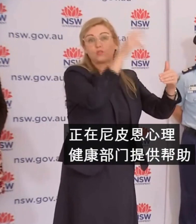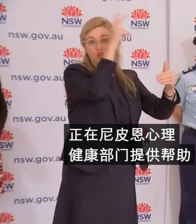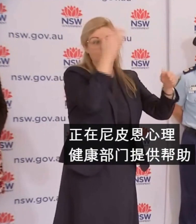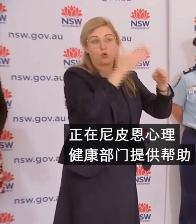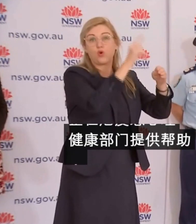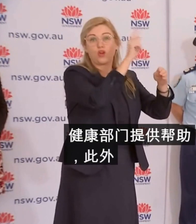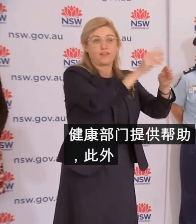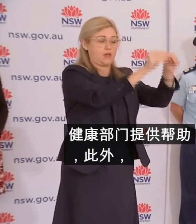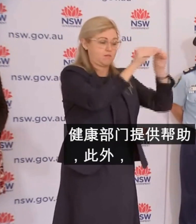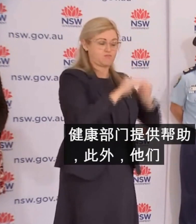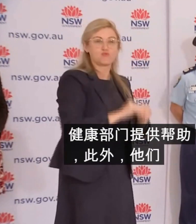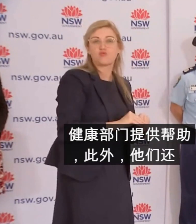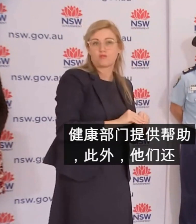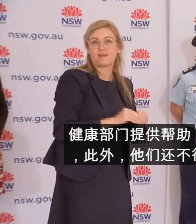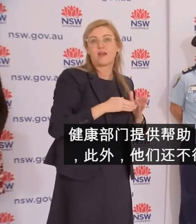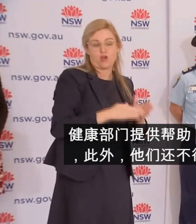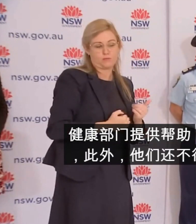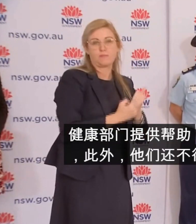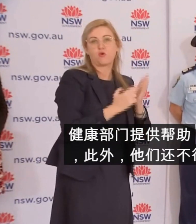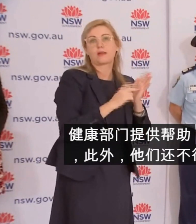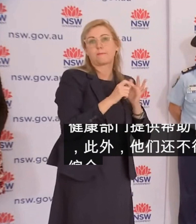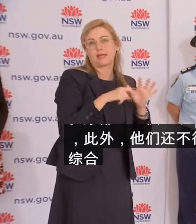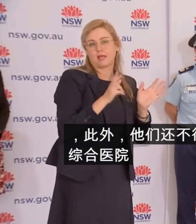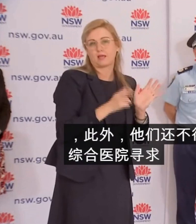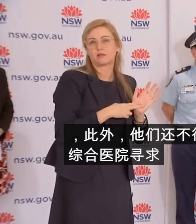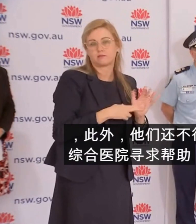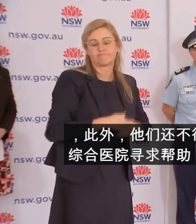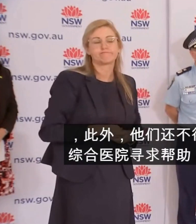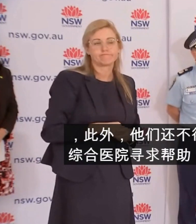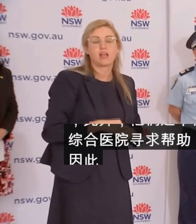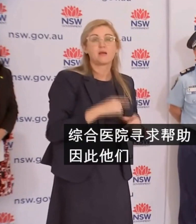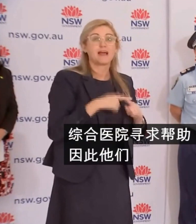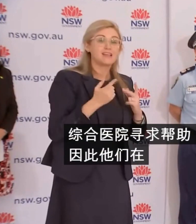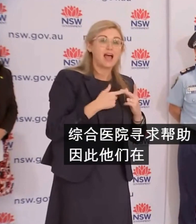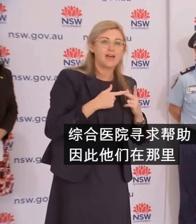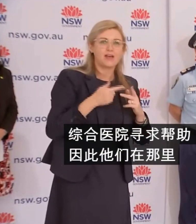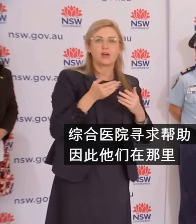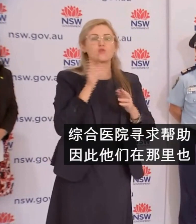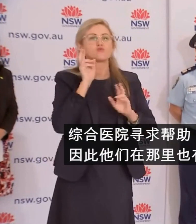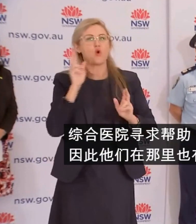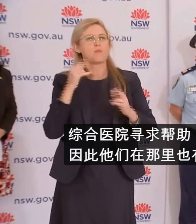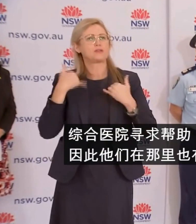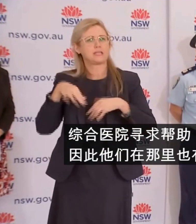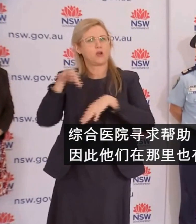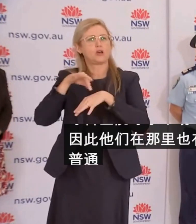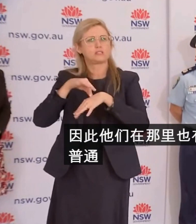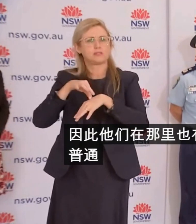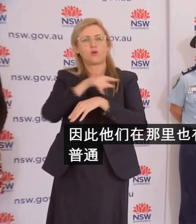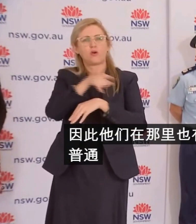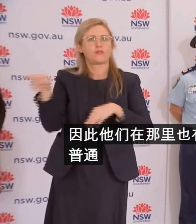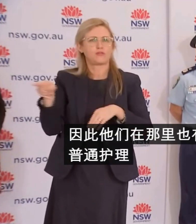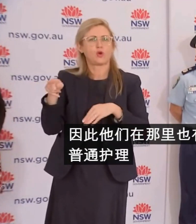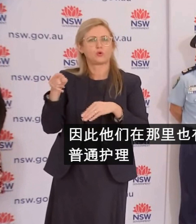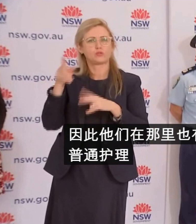unit, and in addition they've also had to seek assistance out of the general hospital, so they also have a number of